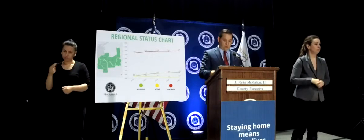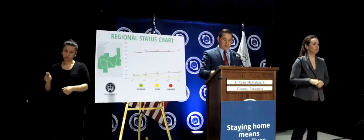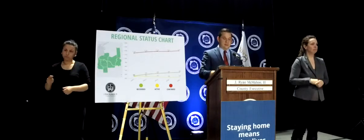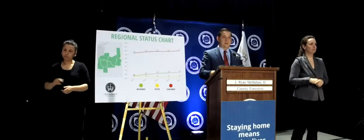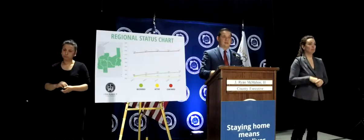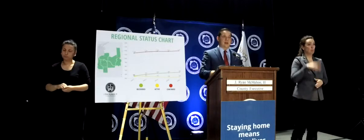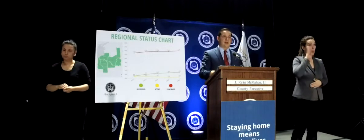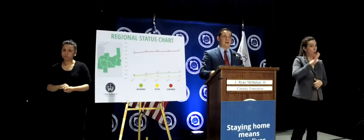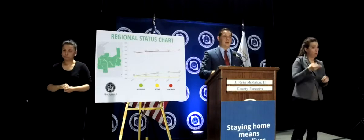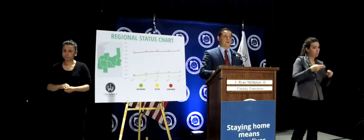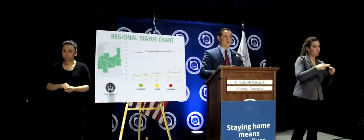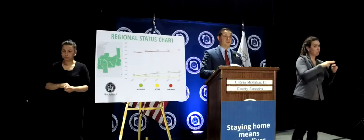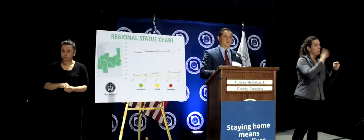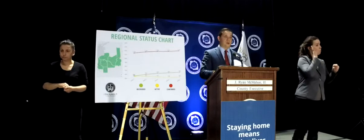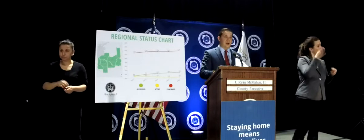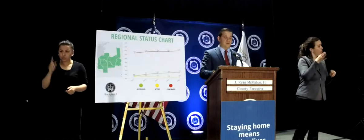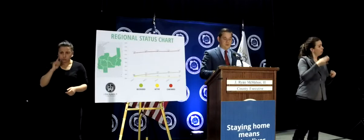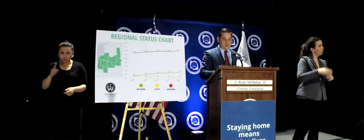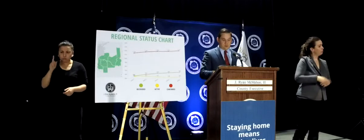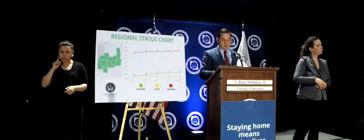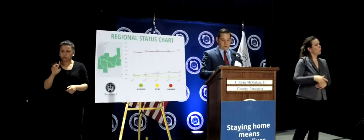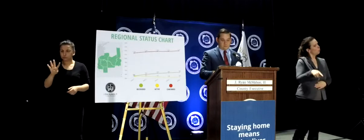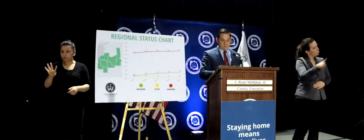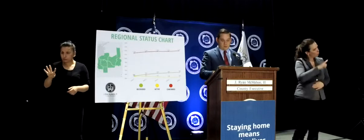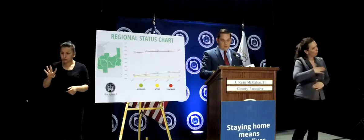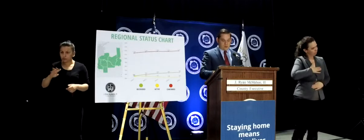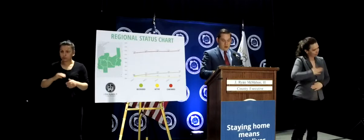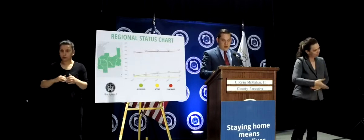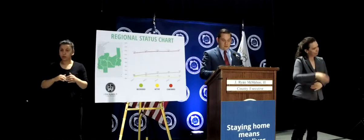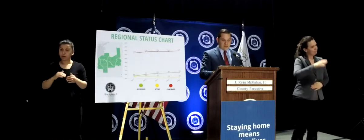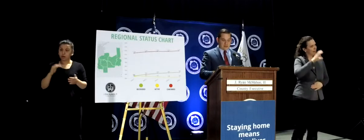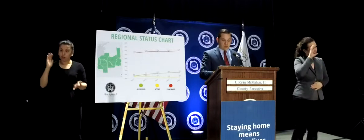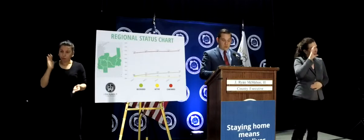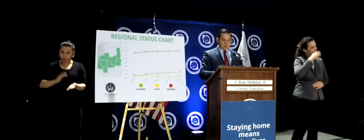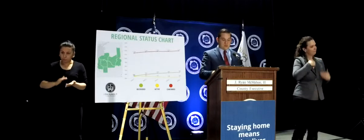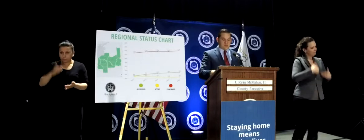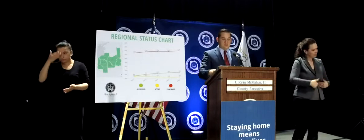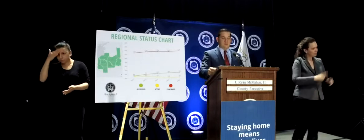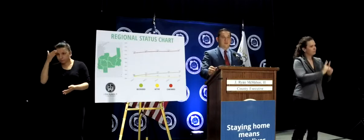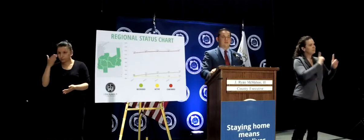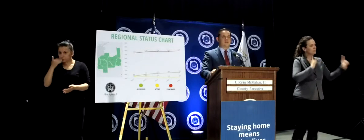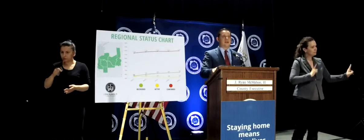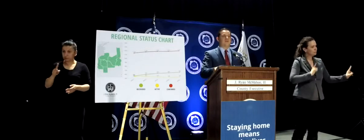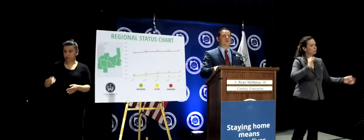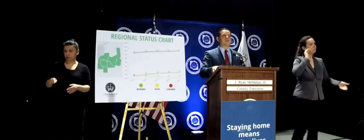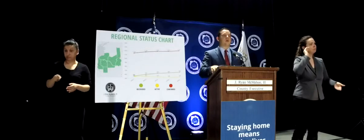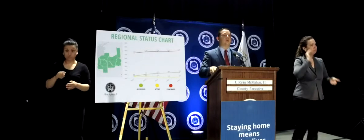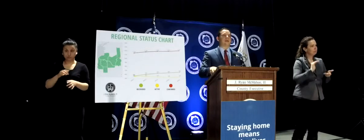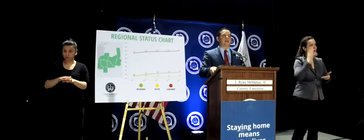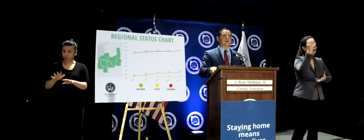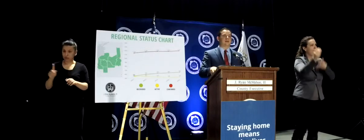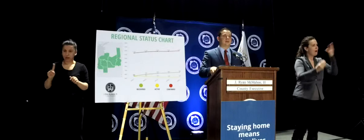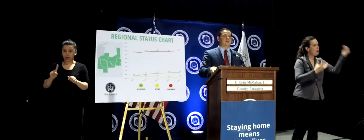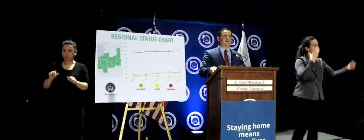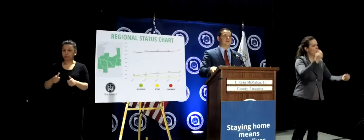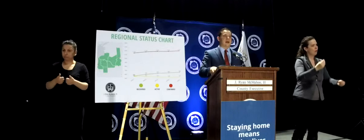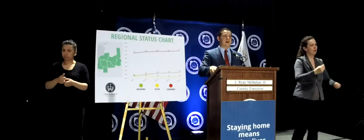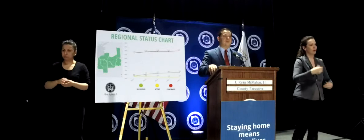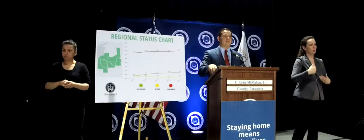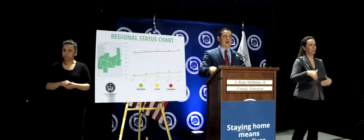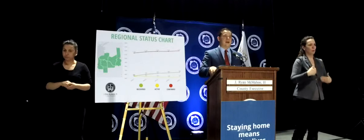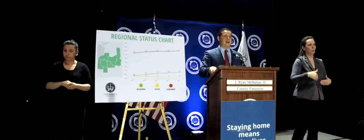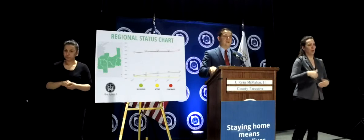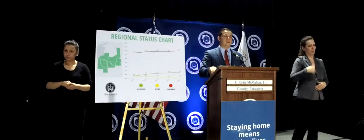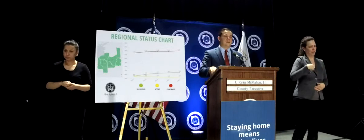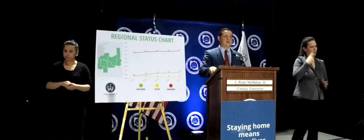by 4 cases a day because of your efforts in the community. Thank you. These are the efforts that we need to